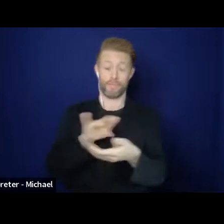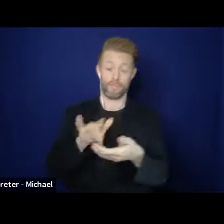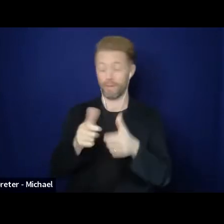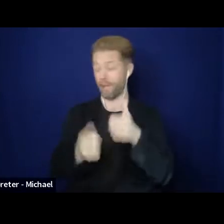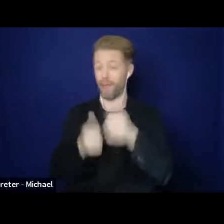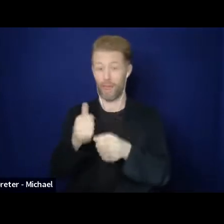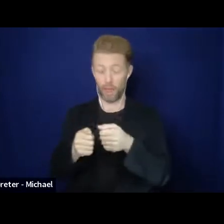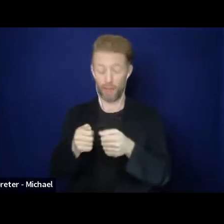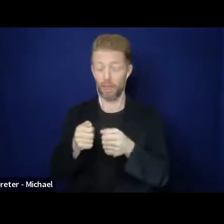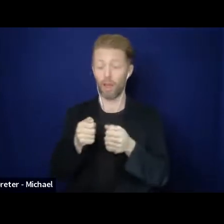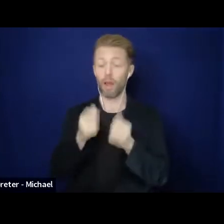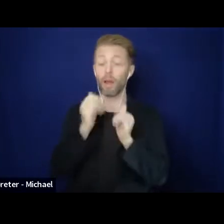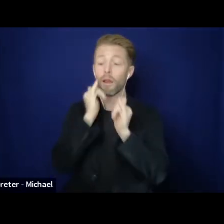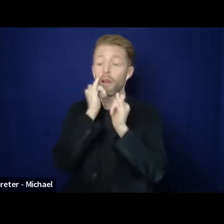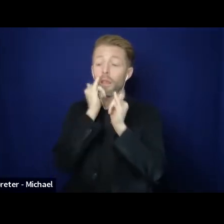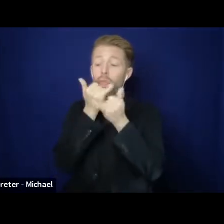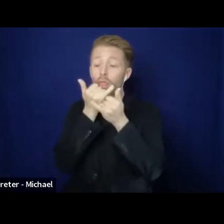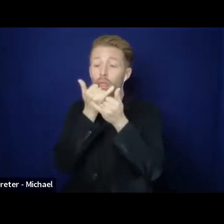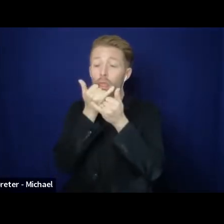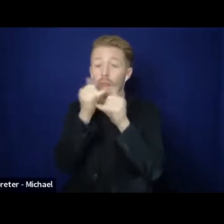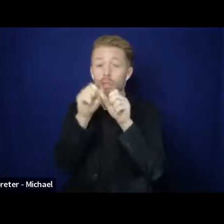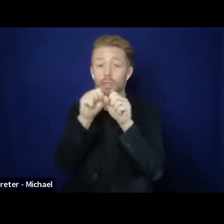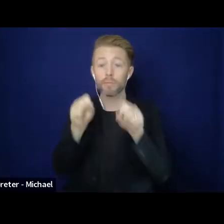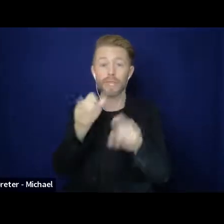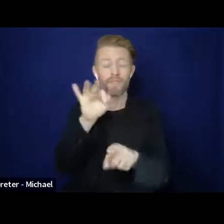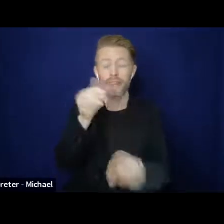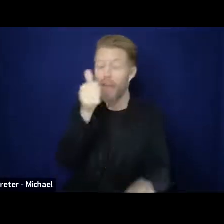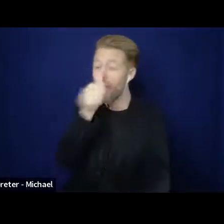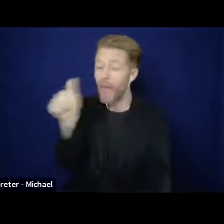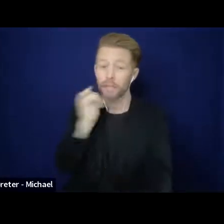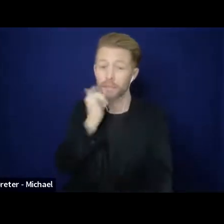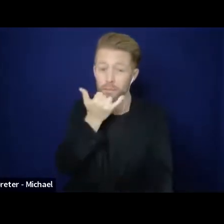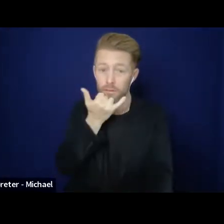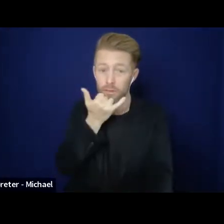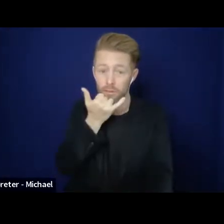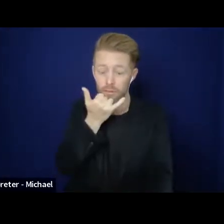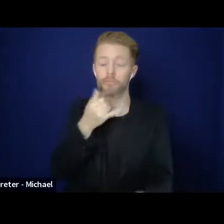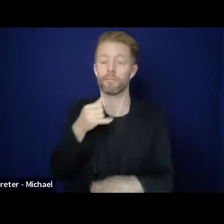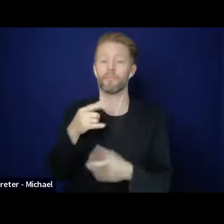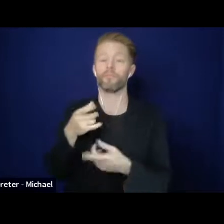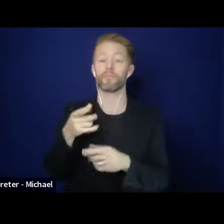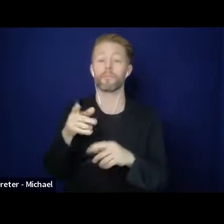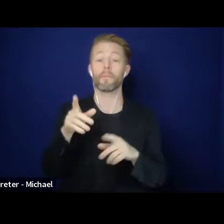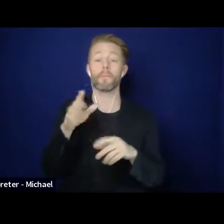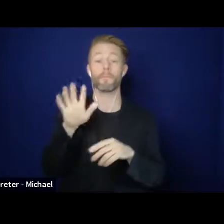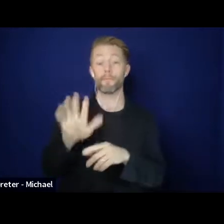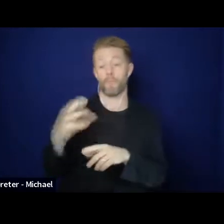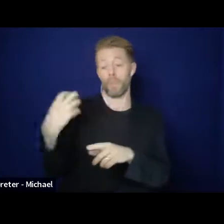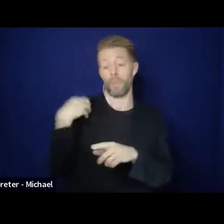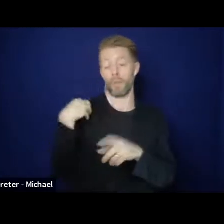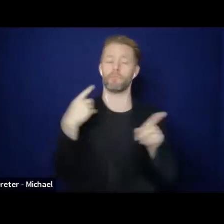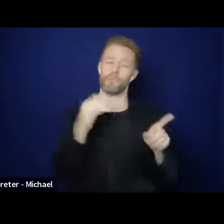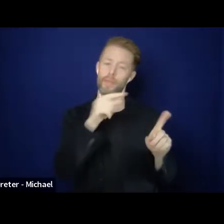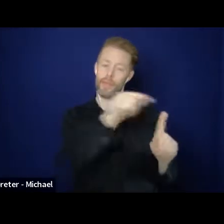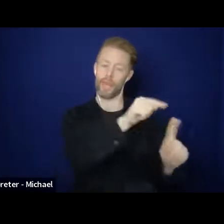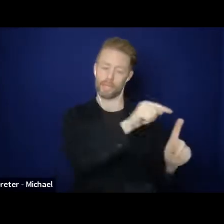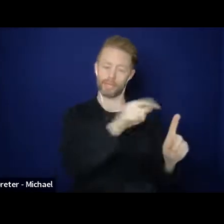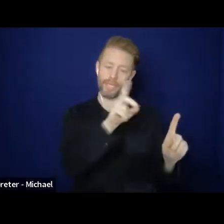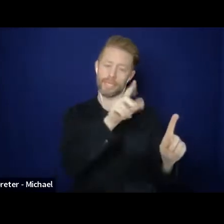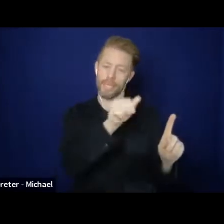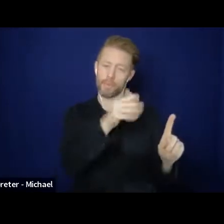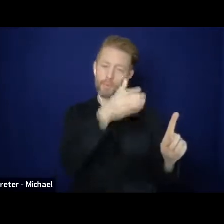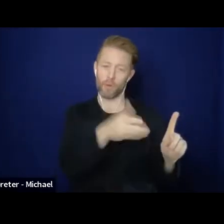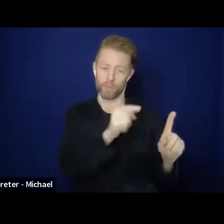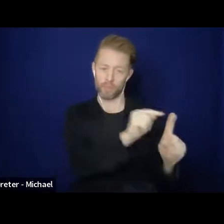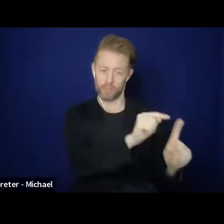system, their employer, who is in this case the disabled person who is self-directing their services, meaning